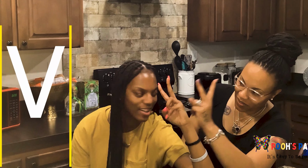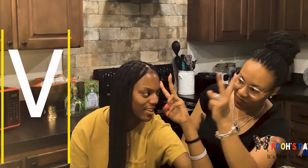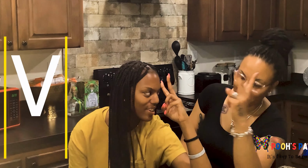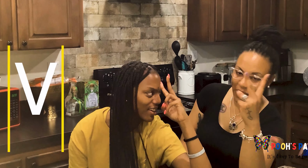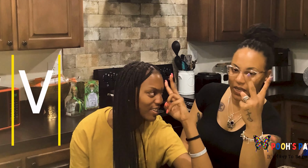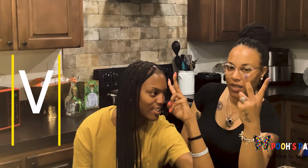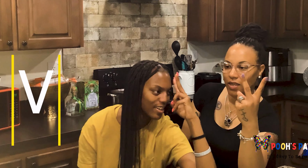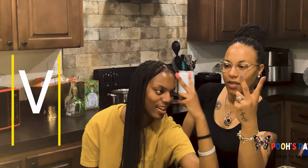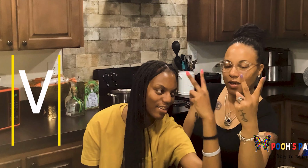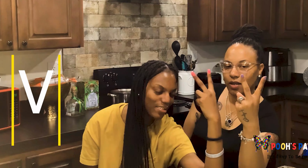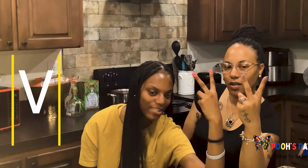V.